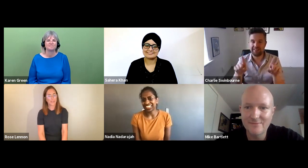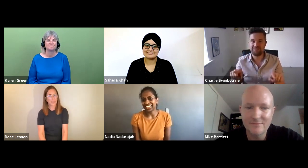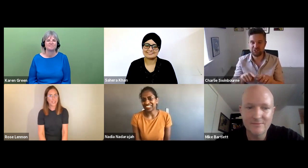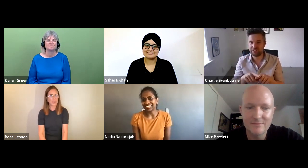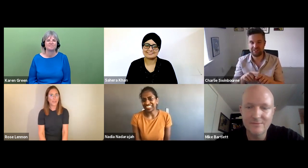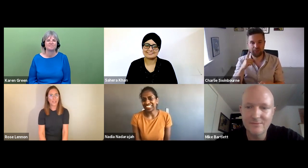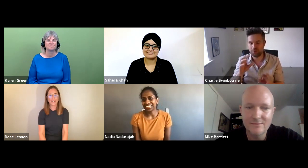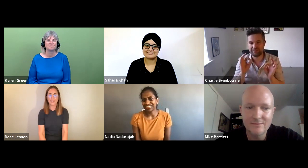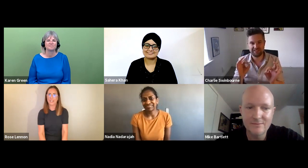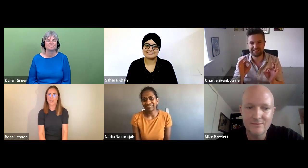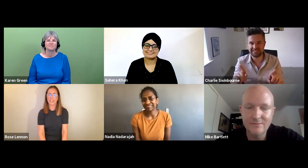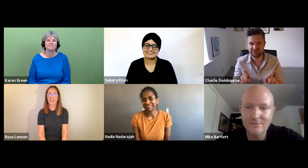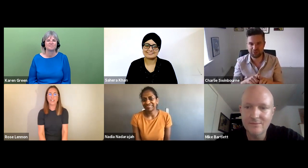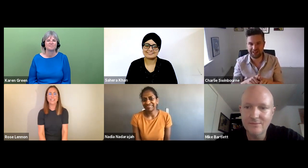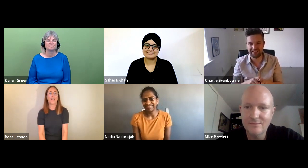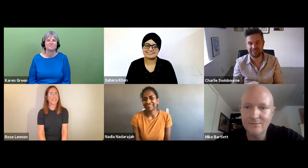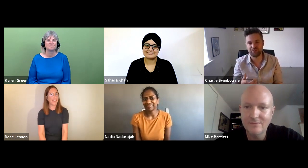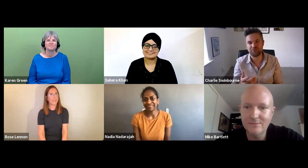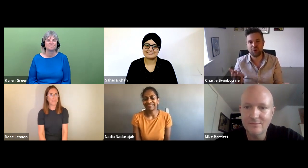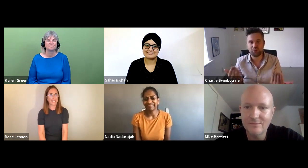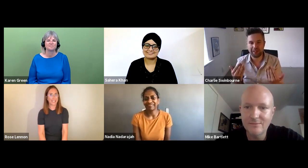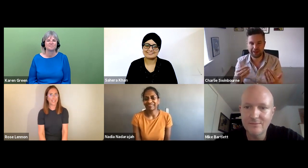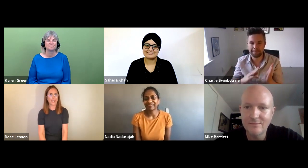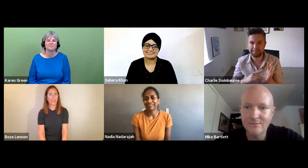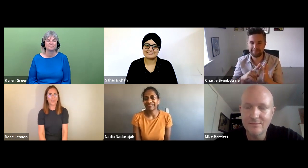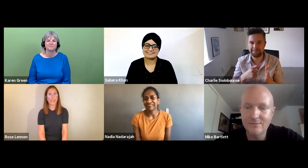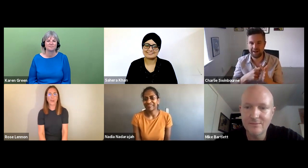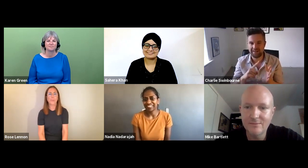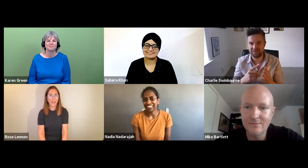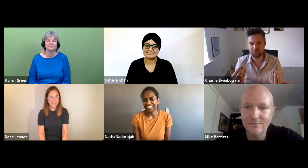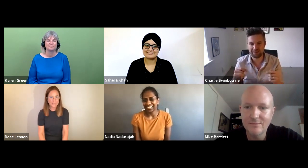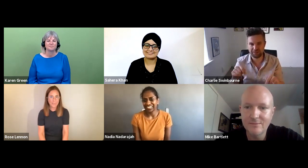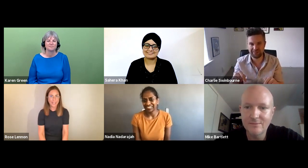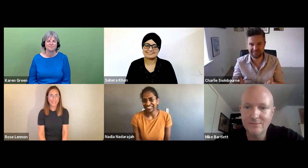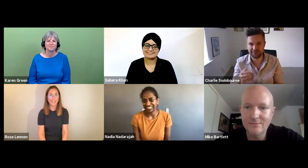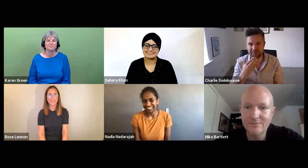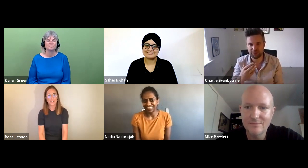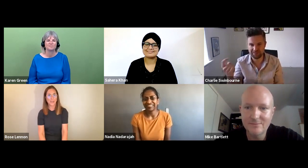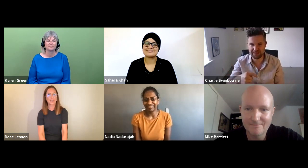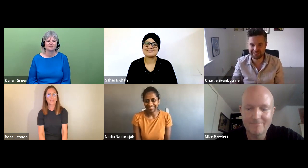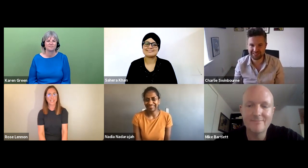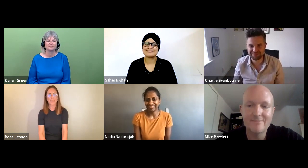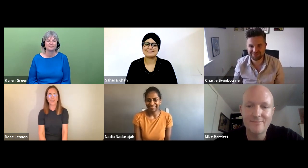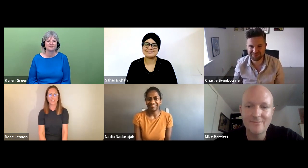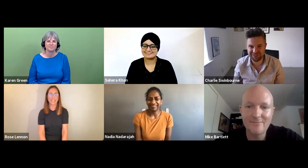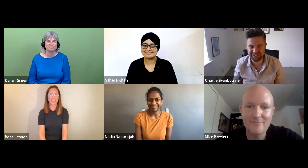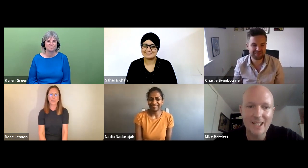also saw King Charles III. That was amazing too. So welcome, Mike. Welcome to this panel. Thank you so much